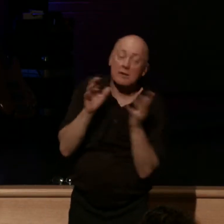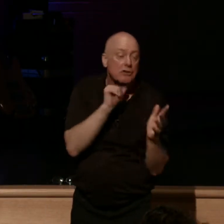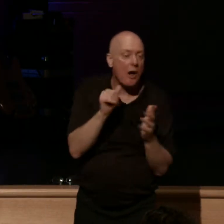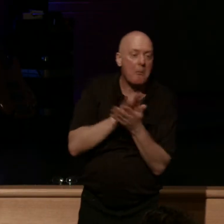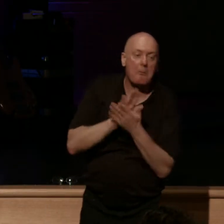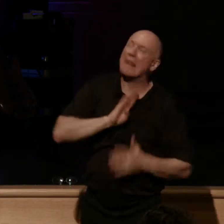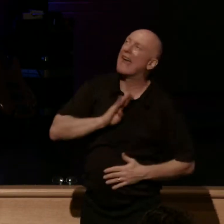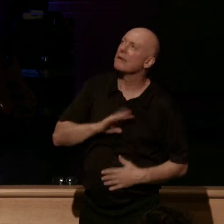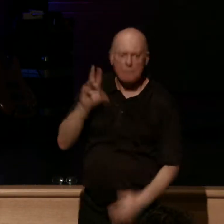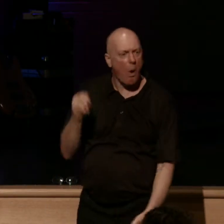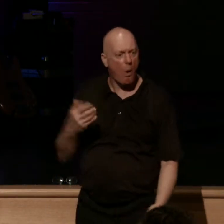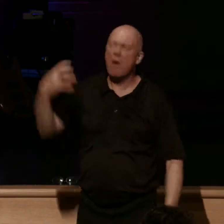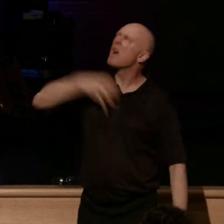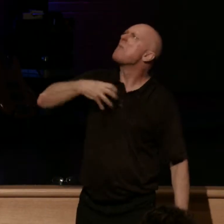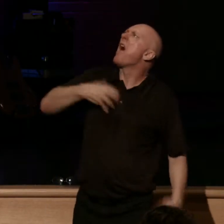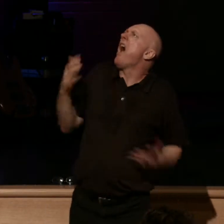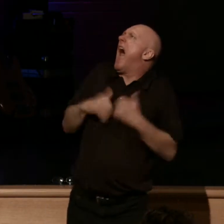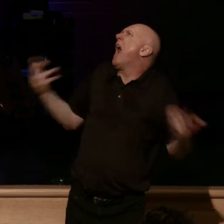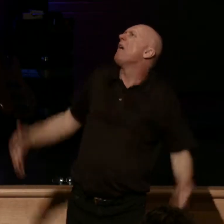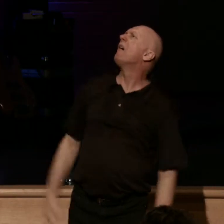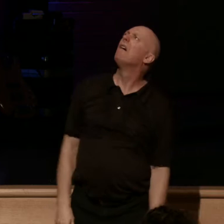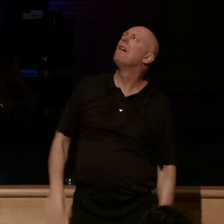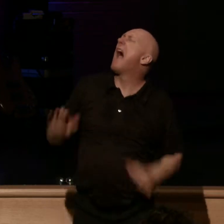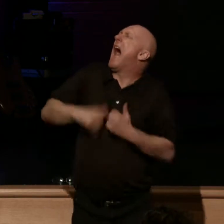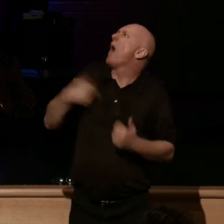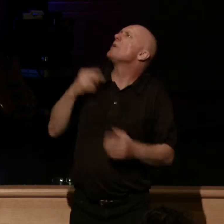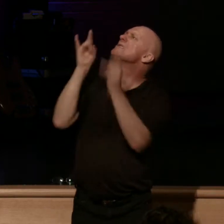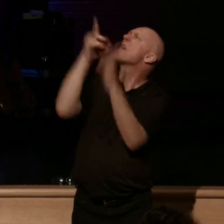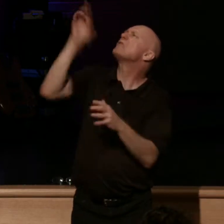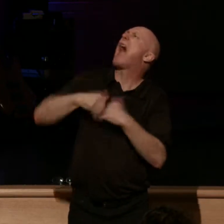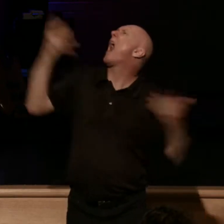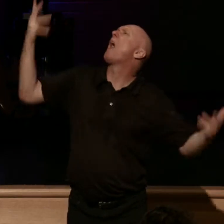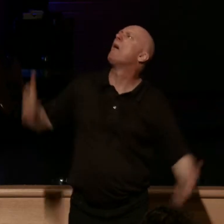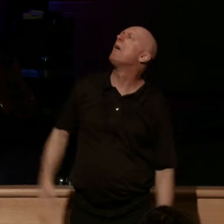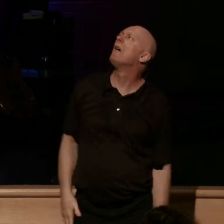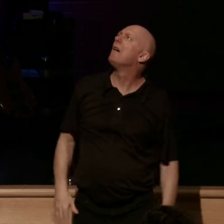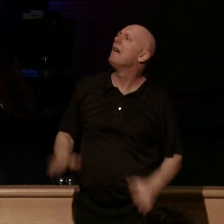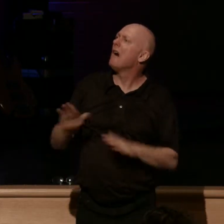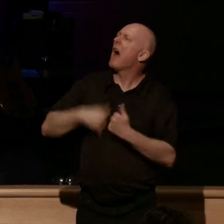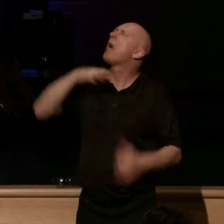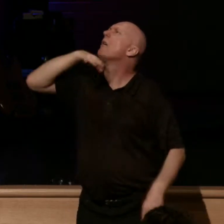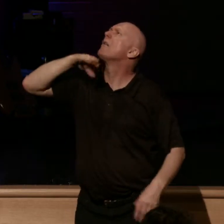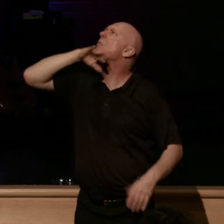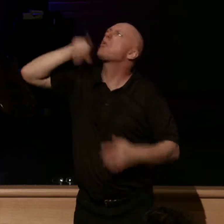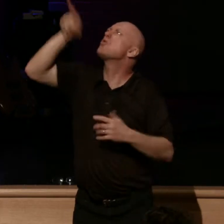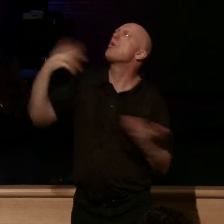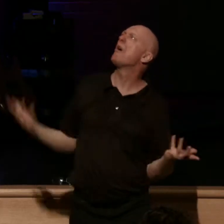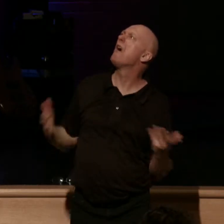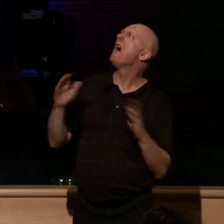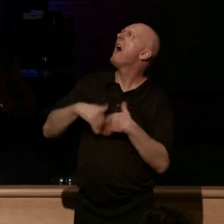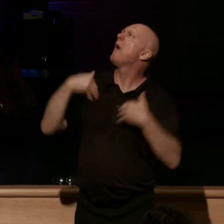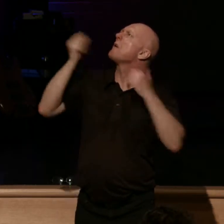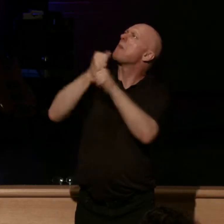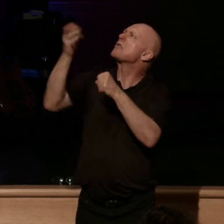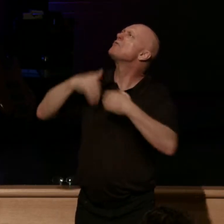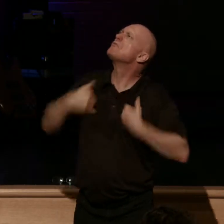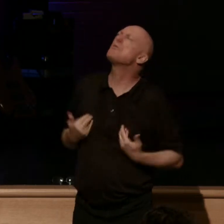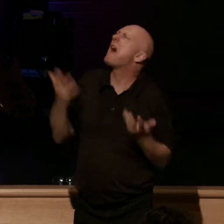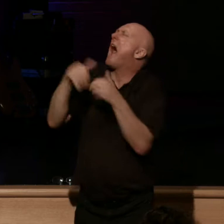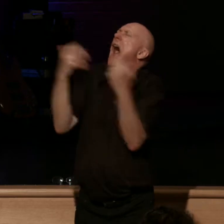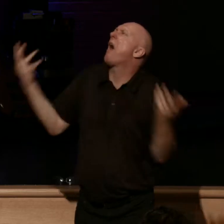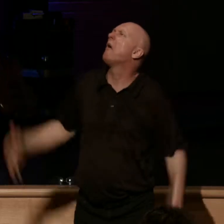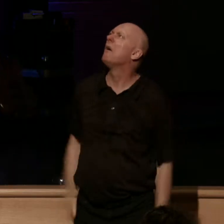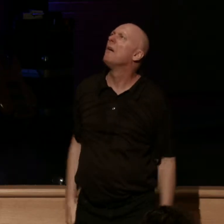despised you? It's like the complaint back. Oh yeah? How have we despised you? How have we polluted you? How have we wearied the